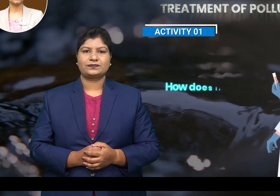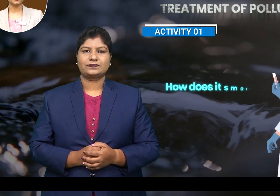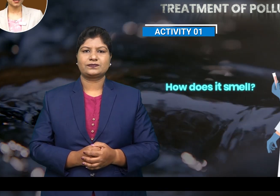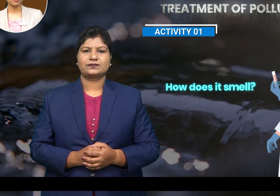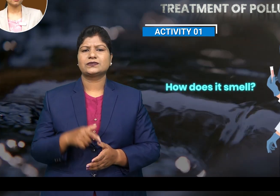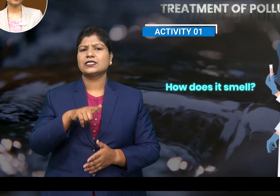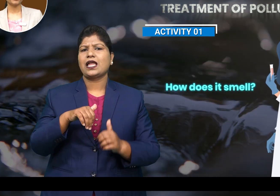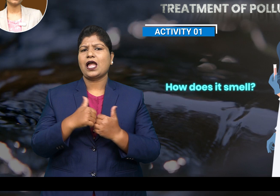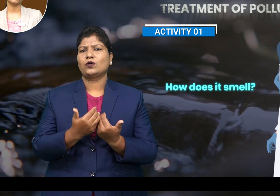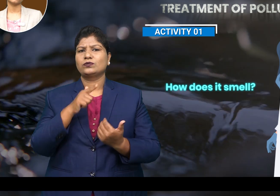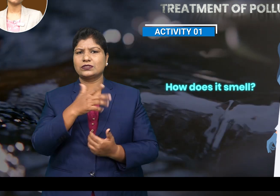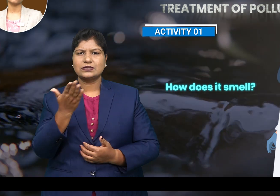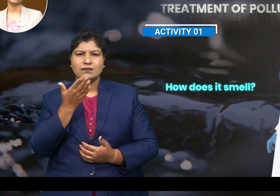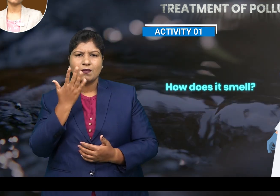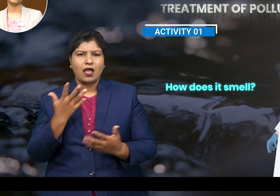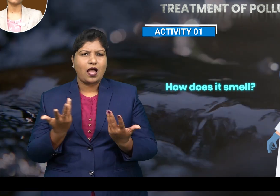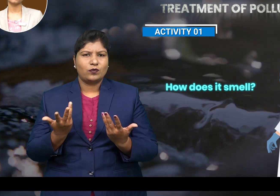How does it smell?